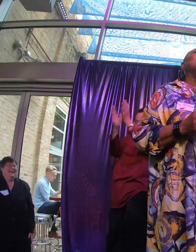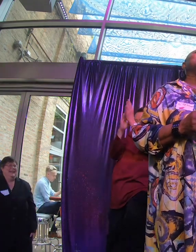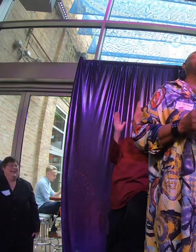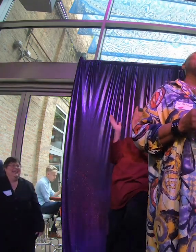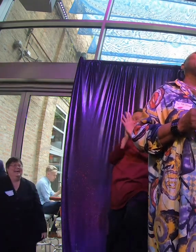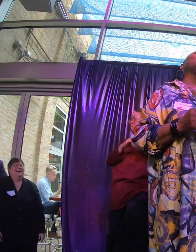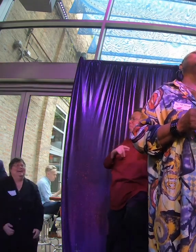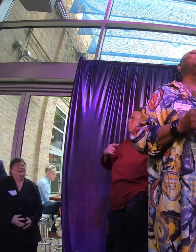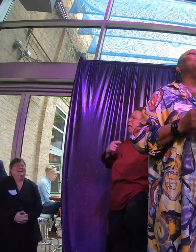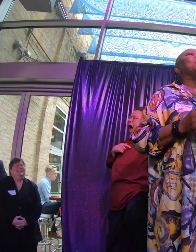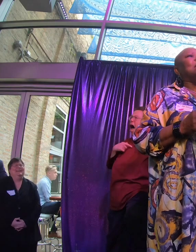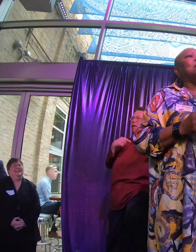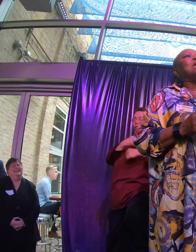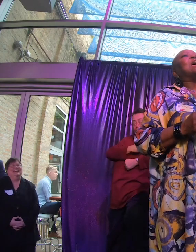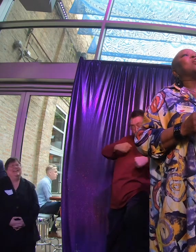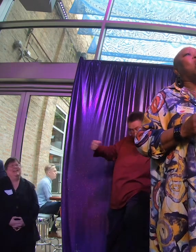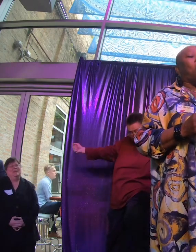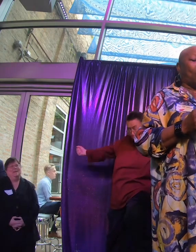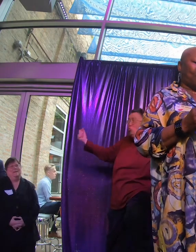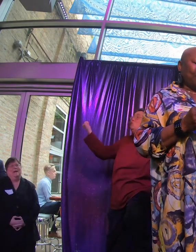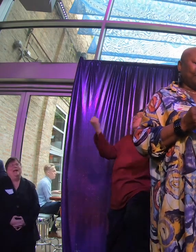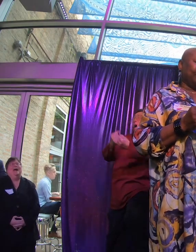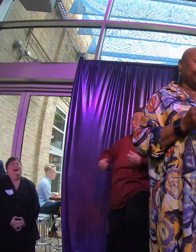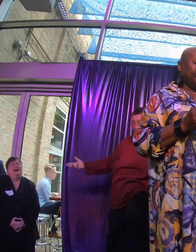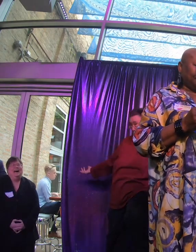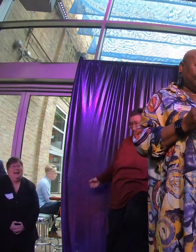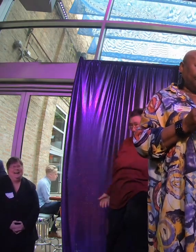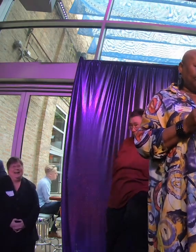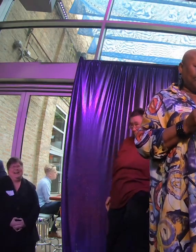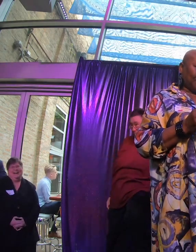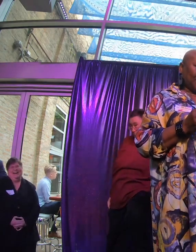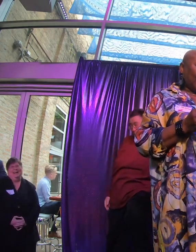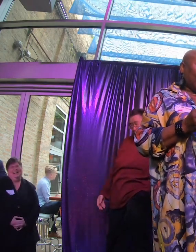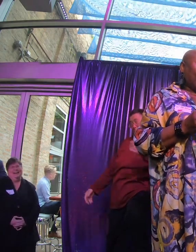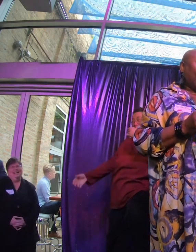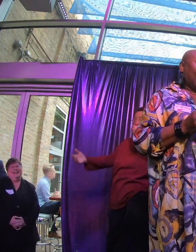I was exposed to any and all.